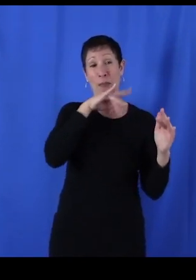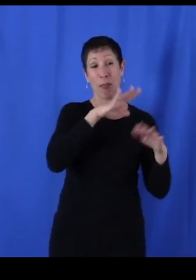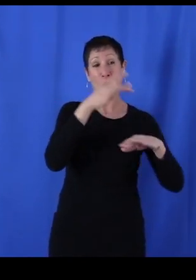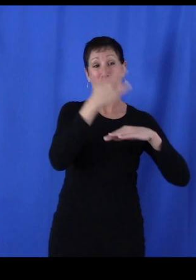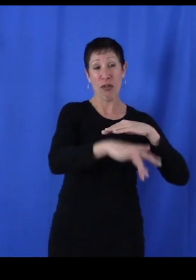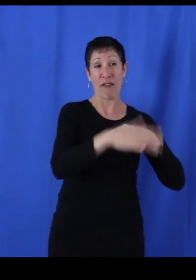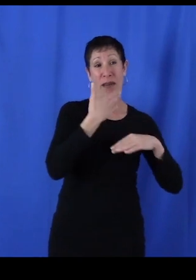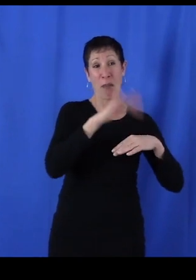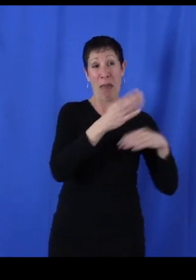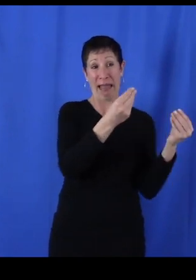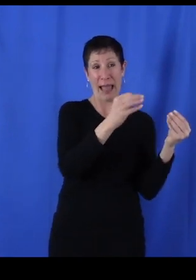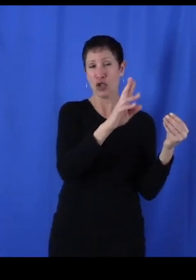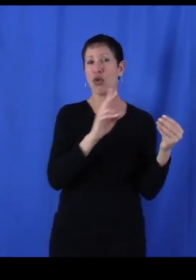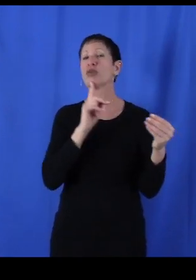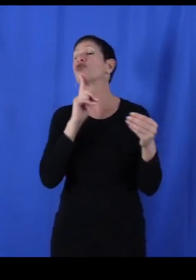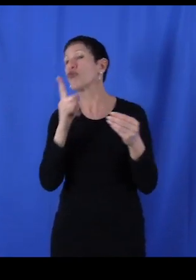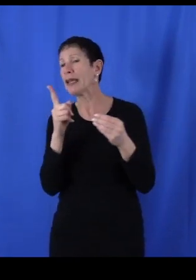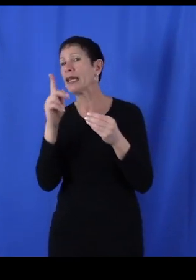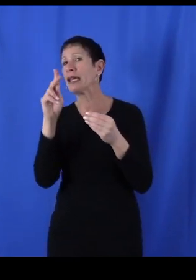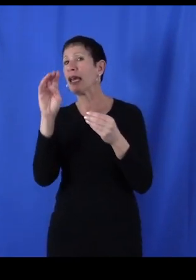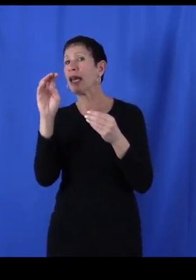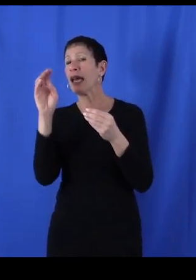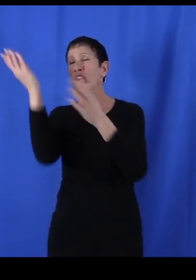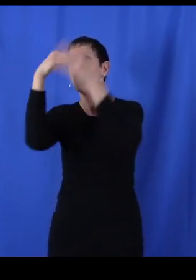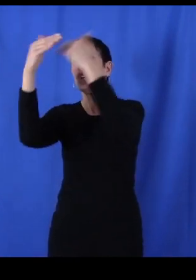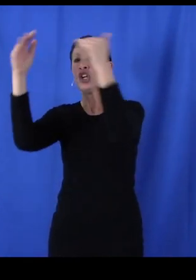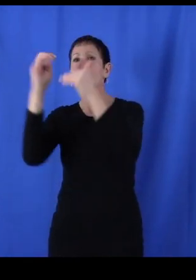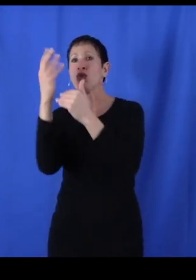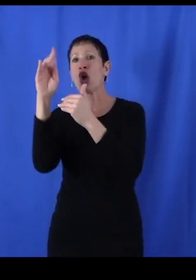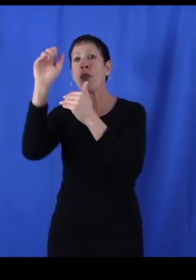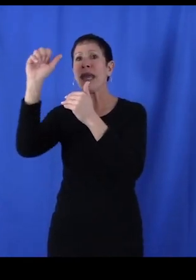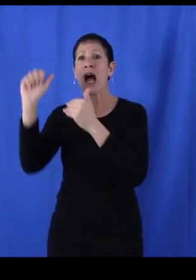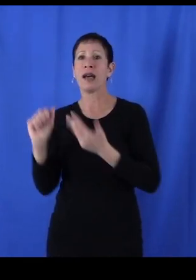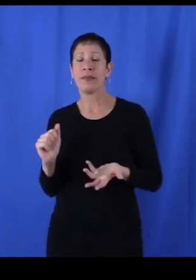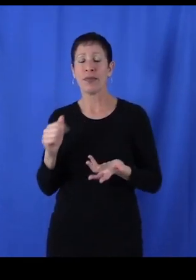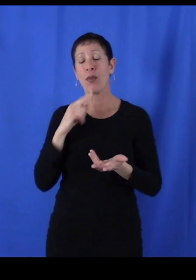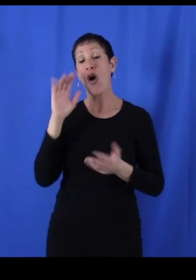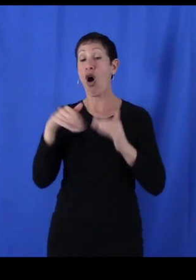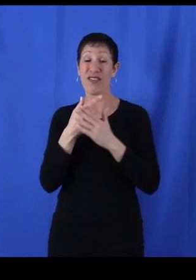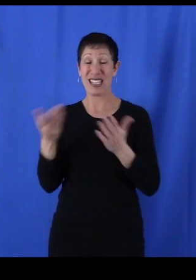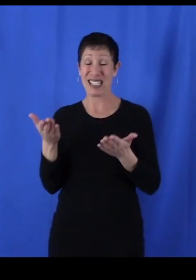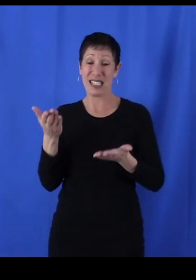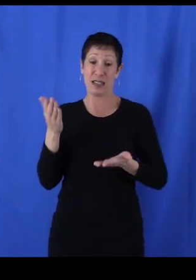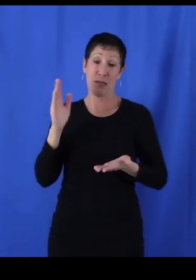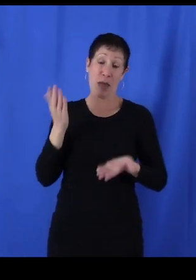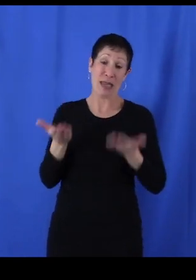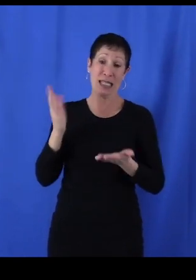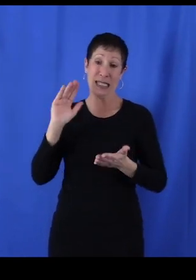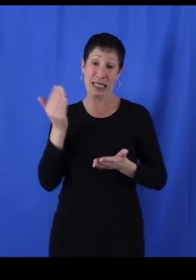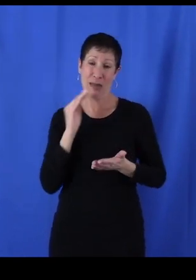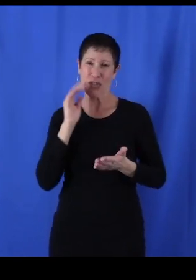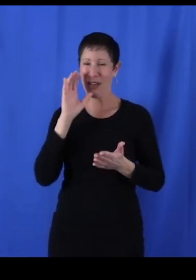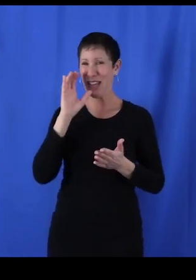pornographic badlands to whether or not it really was utopia. Now, all of this might seem hokey to